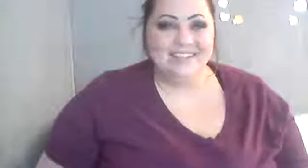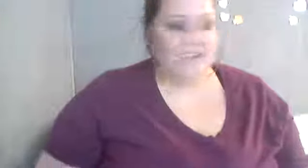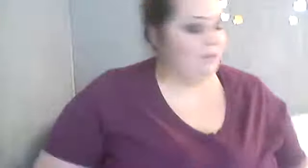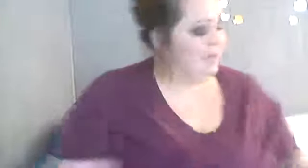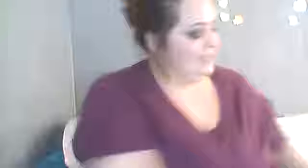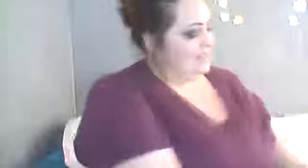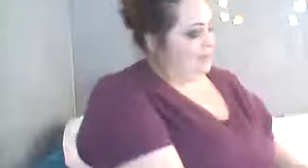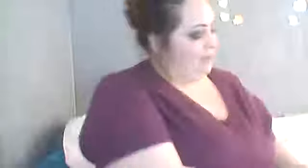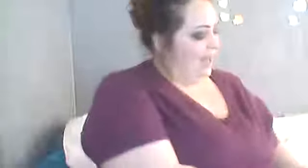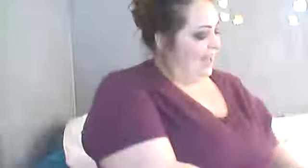Come here, buddy. Say bye-bye.